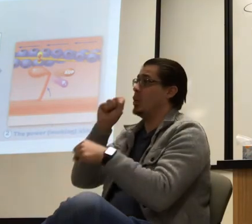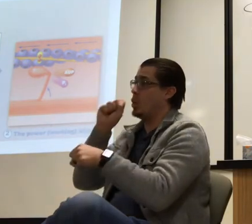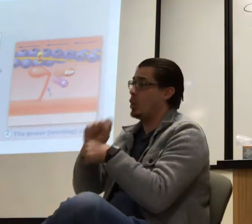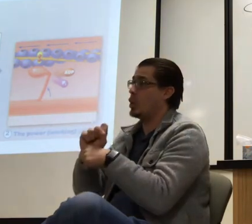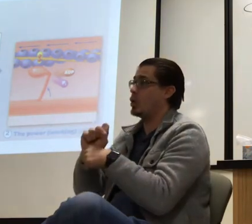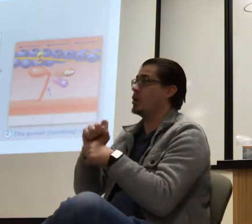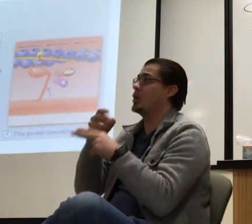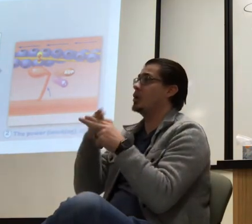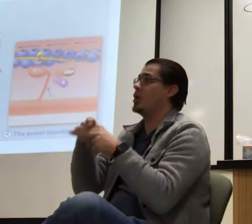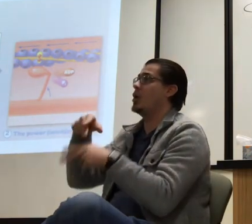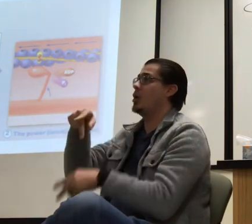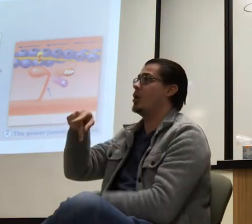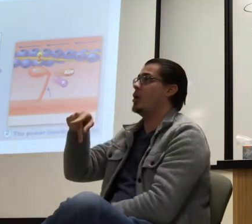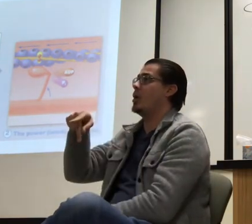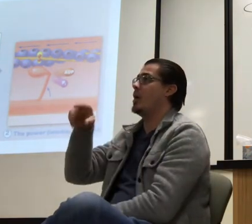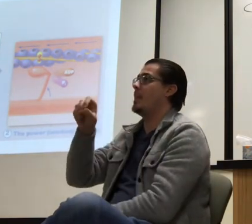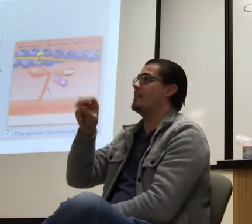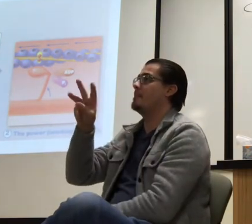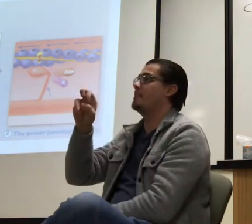power stroke.